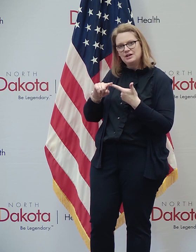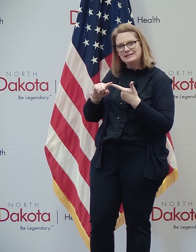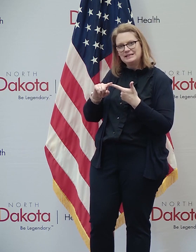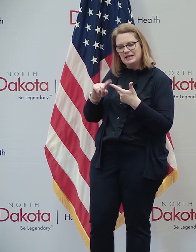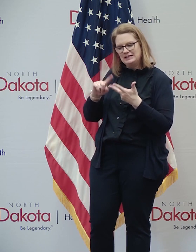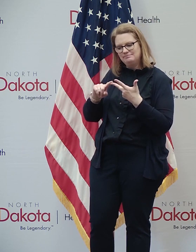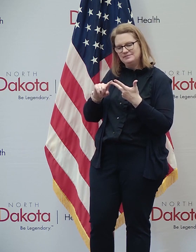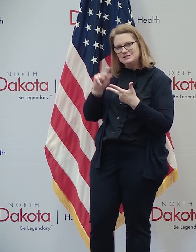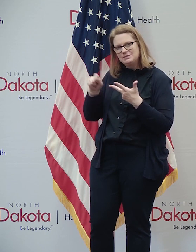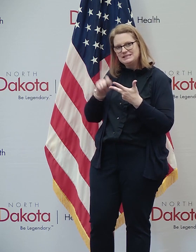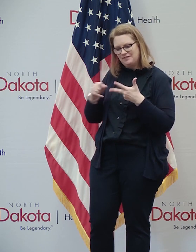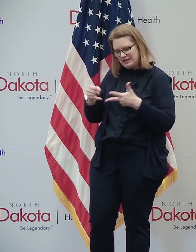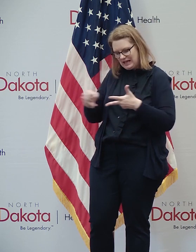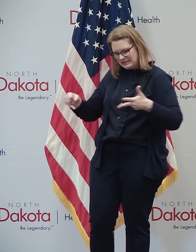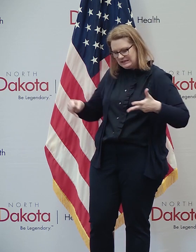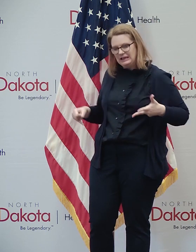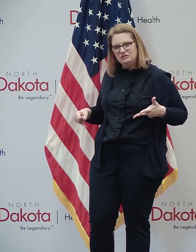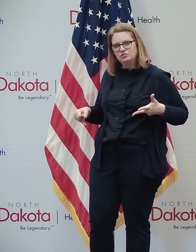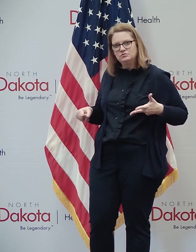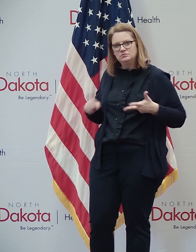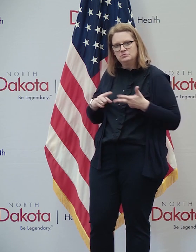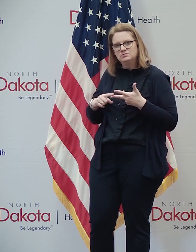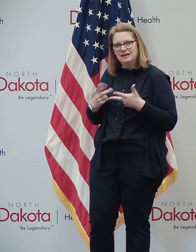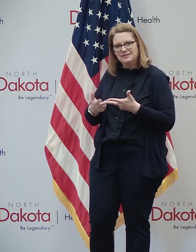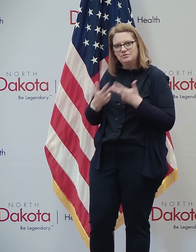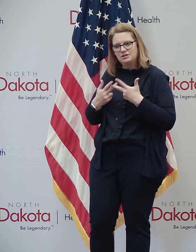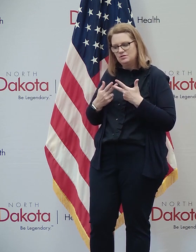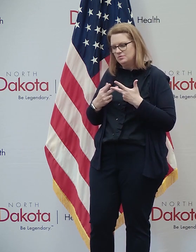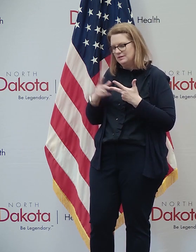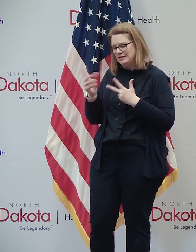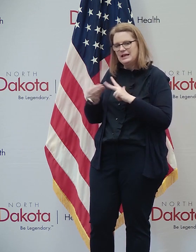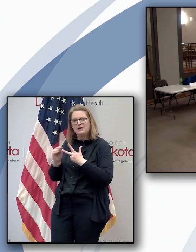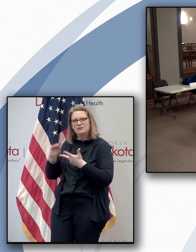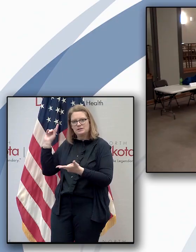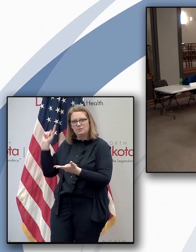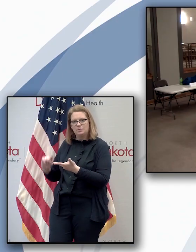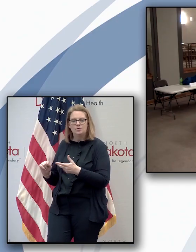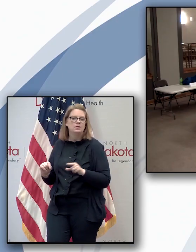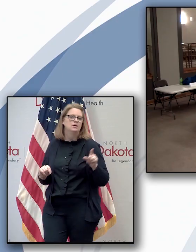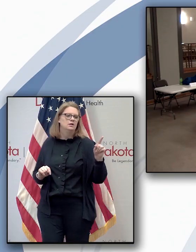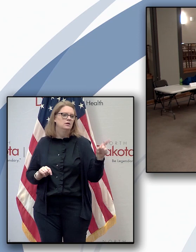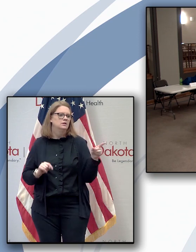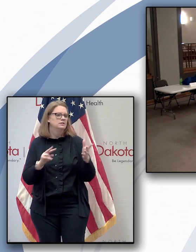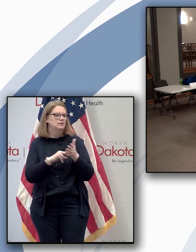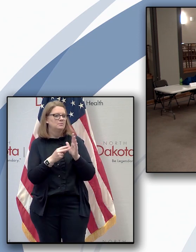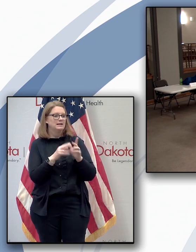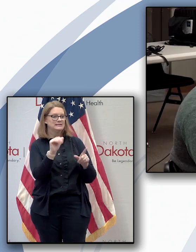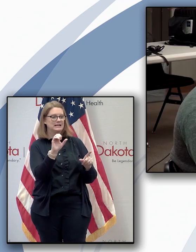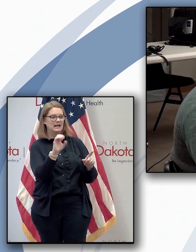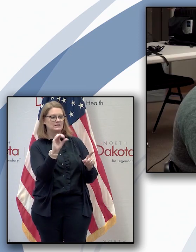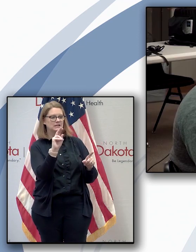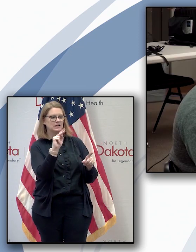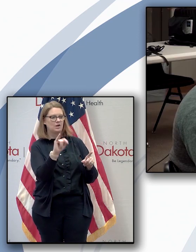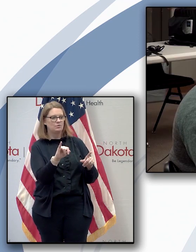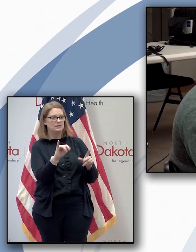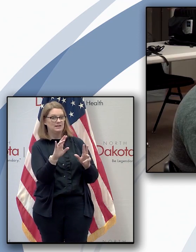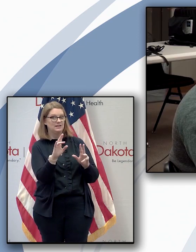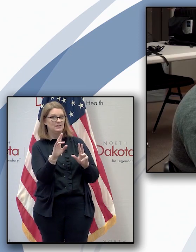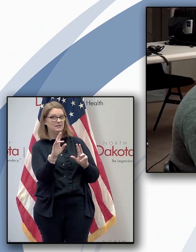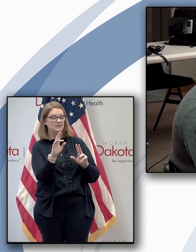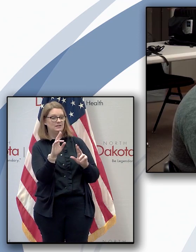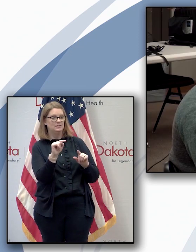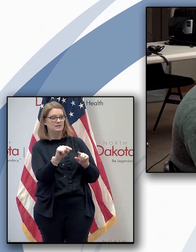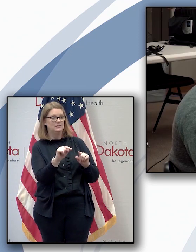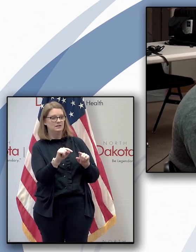can't control it there, then that whole region is going to continue to suffer. And so that's why, again, with good focus